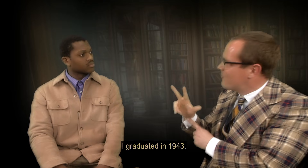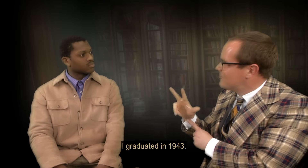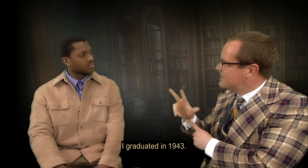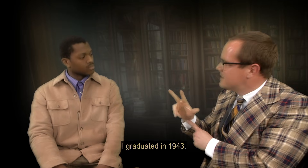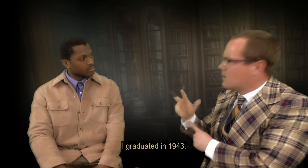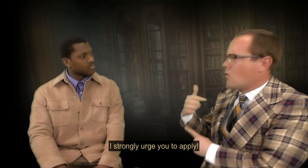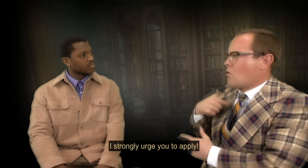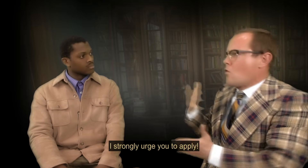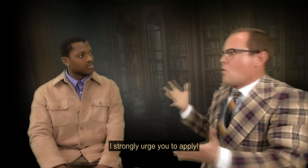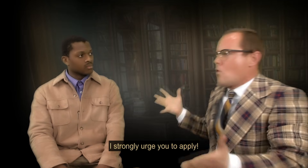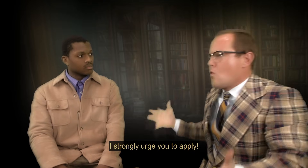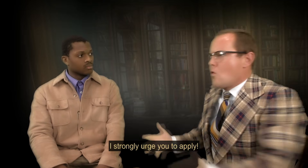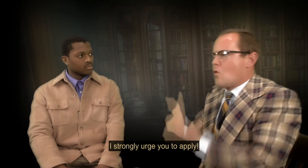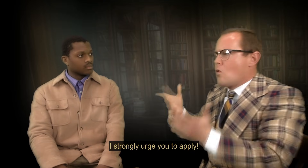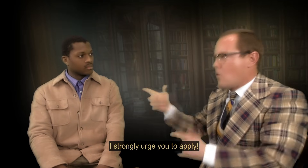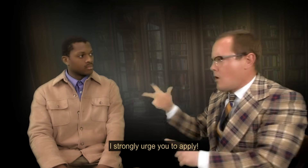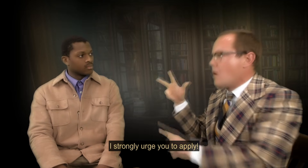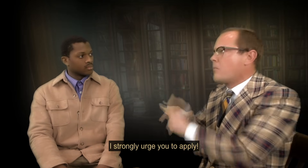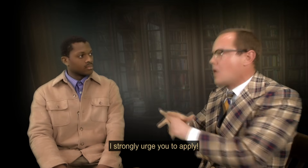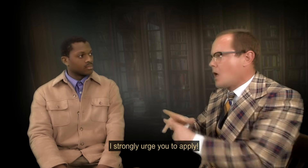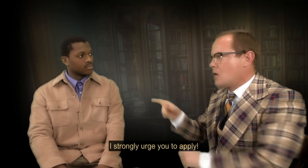1943. I strongly urge you to apply.